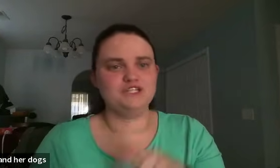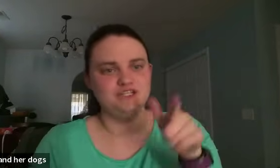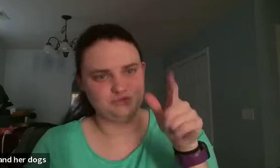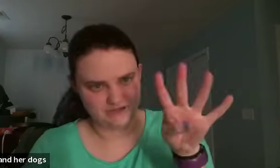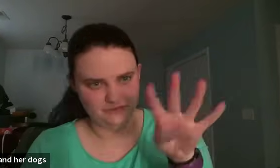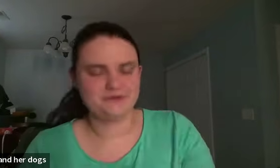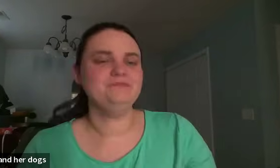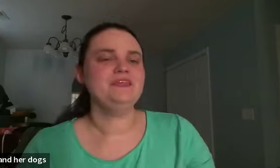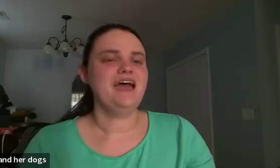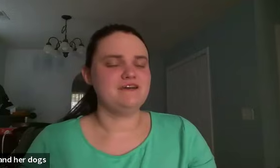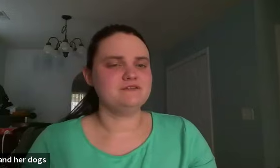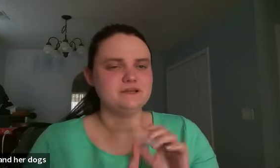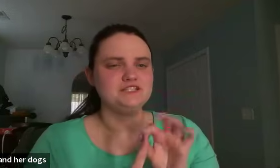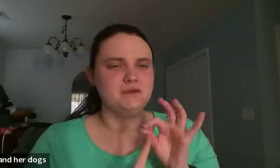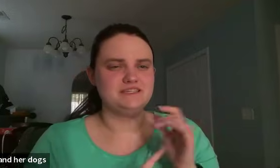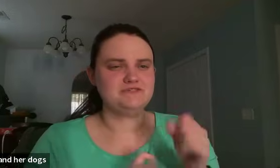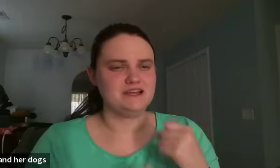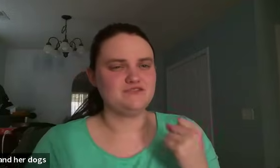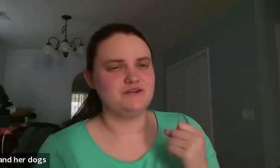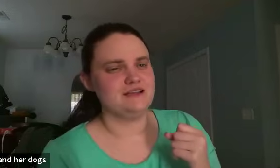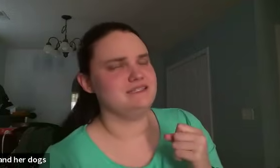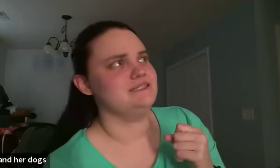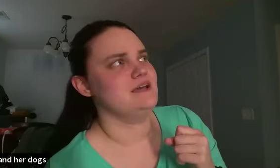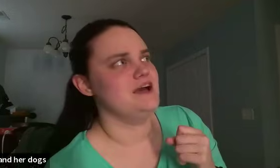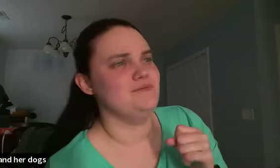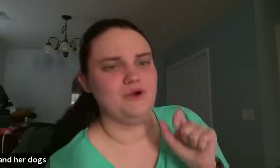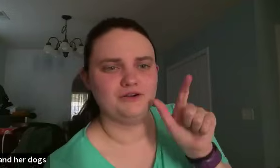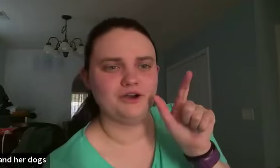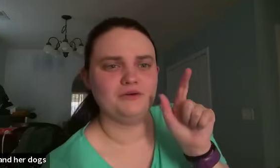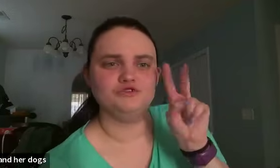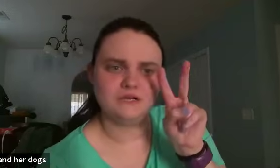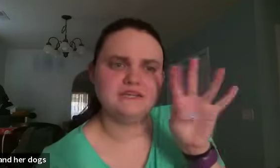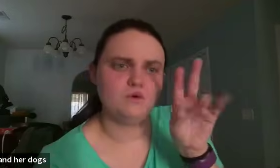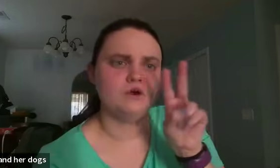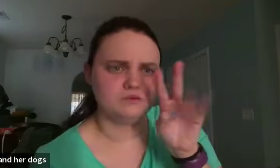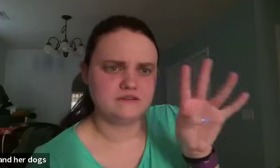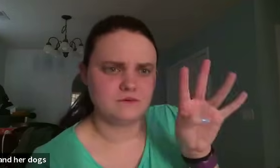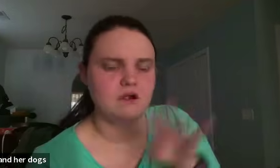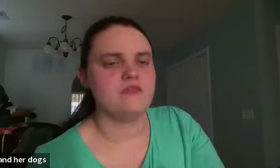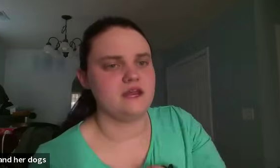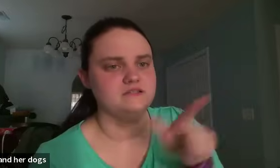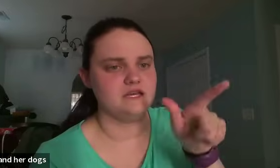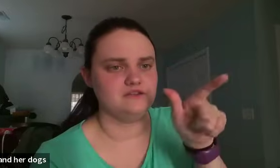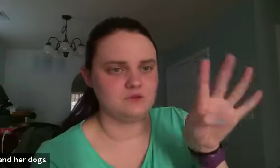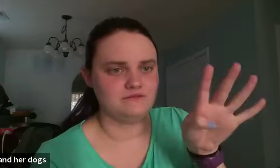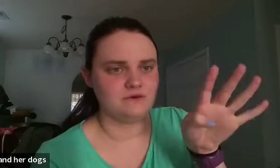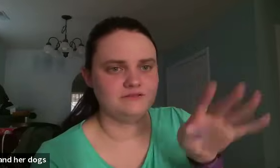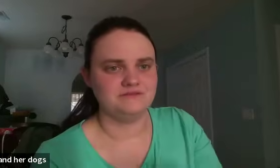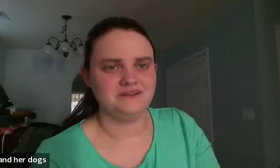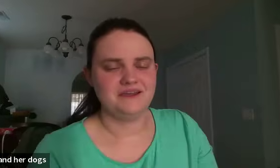to 24. I've especially caught myself the last few classes where I'll go 24, 24, and then I'll say 24.